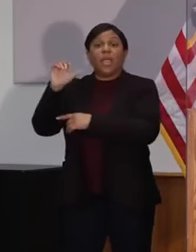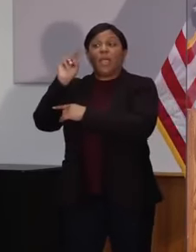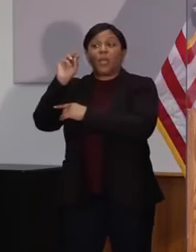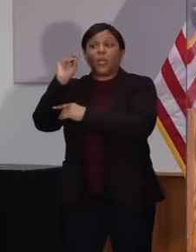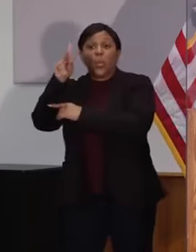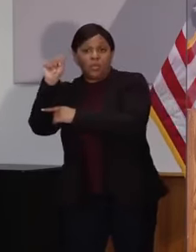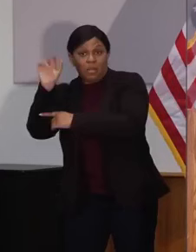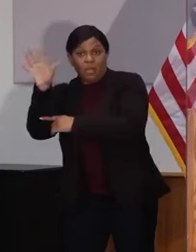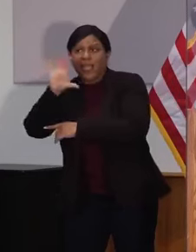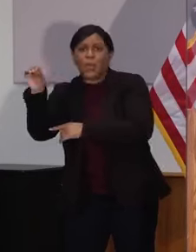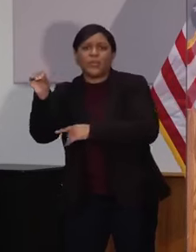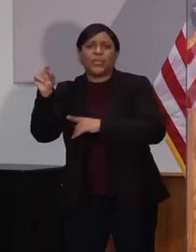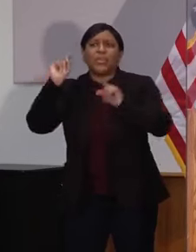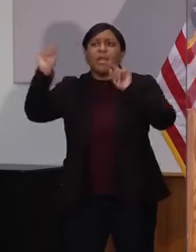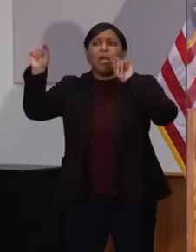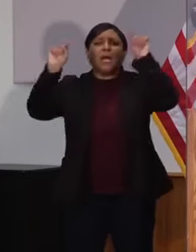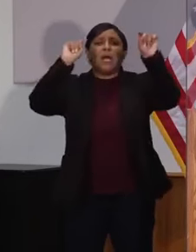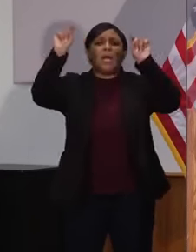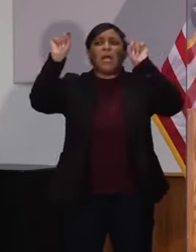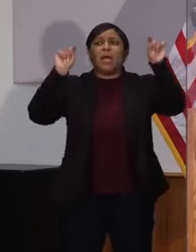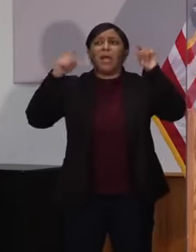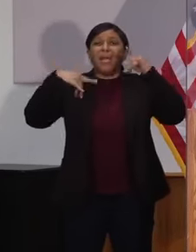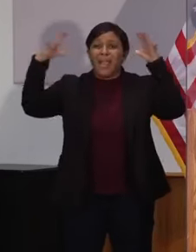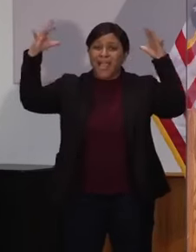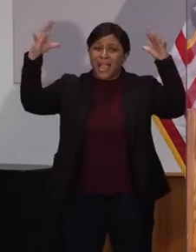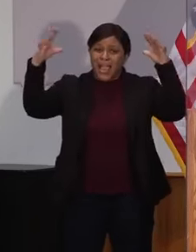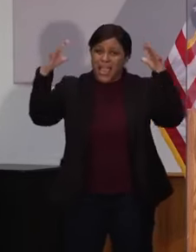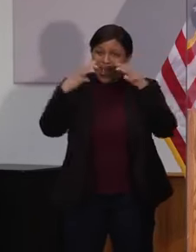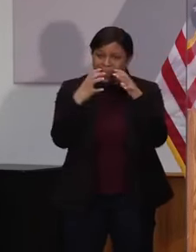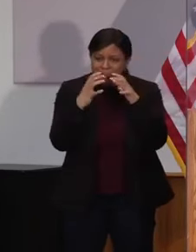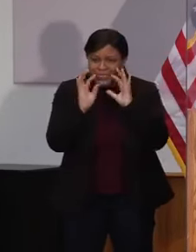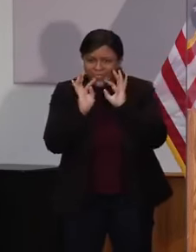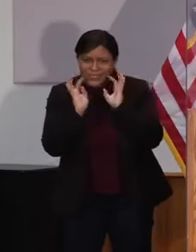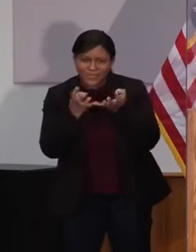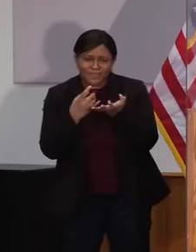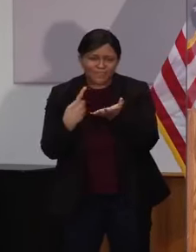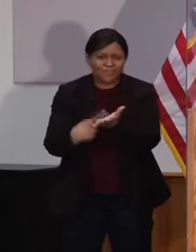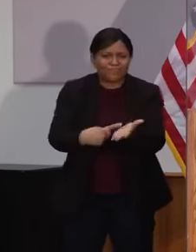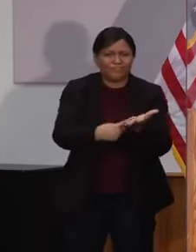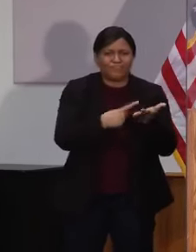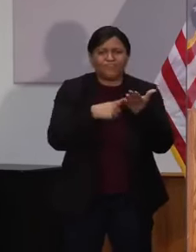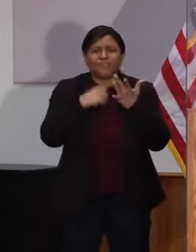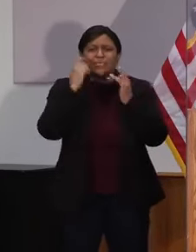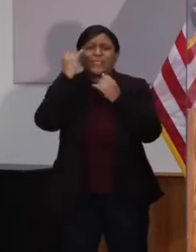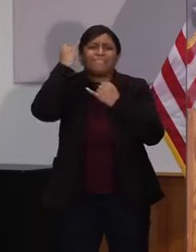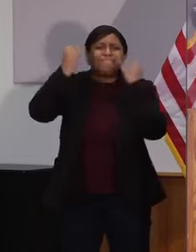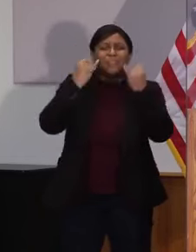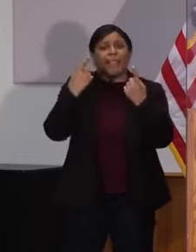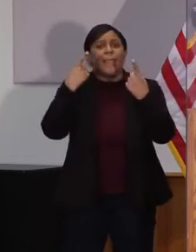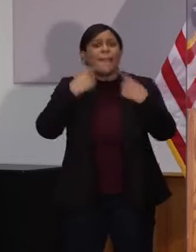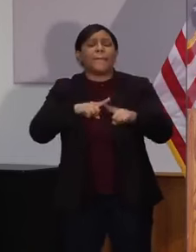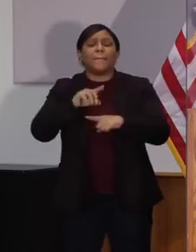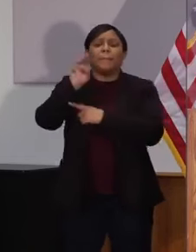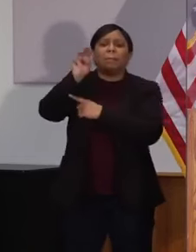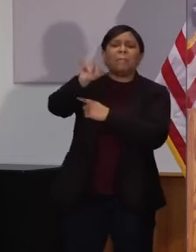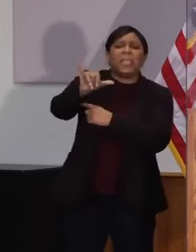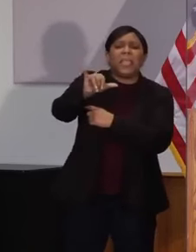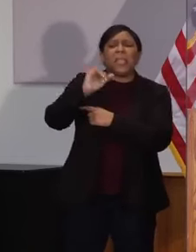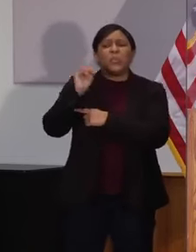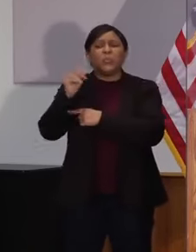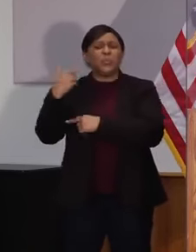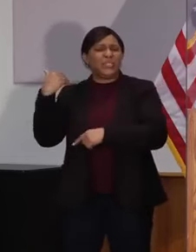began to try and figure out what would the cost be if we had to do what we did in May and June. What's